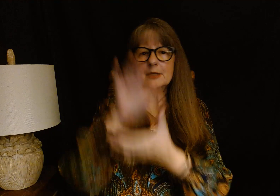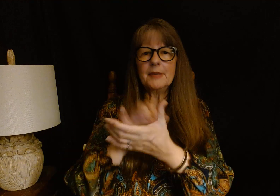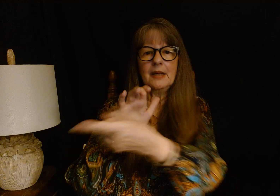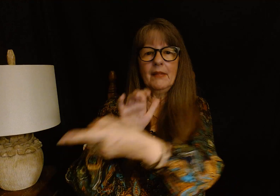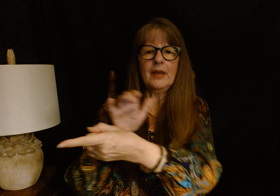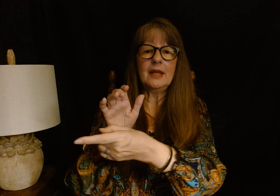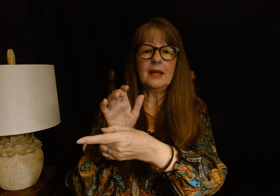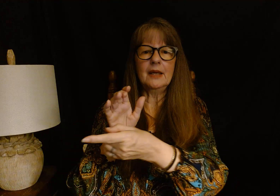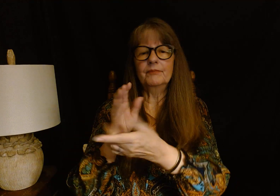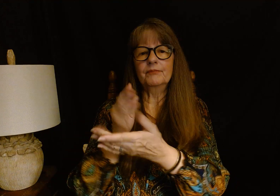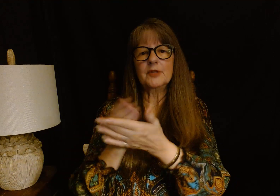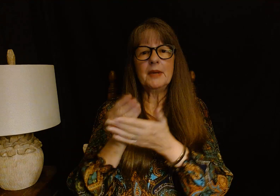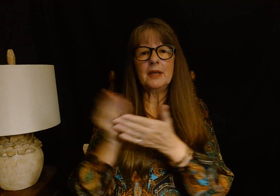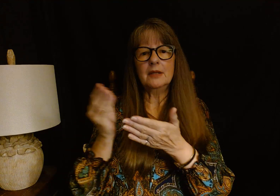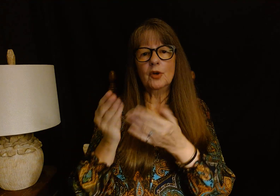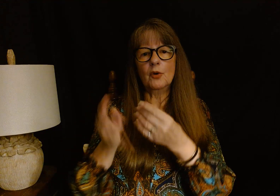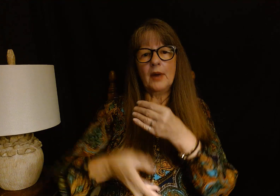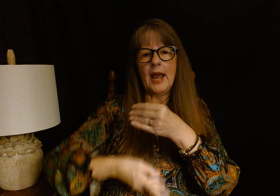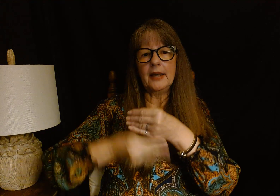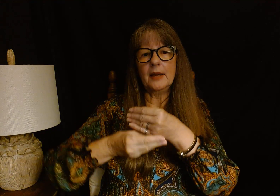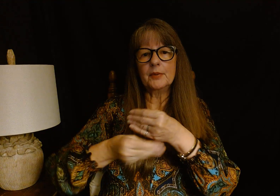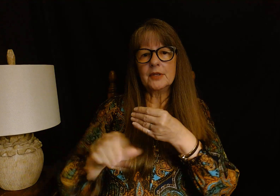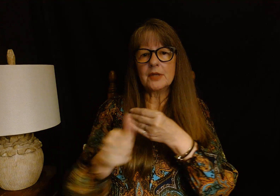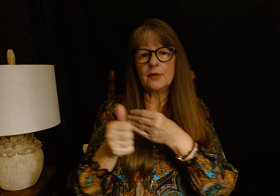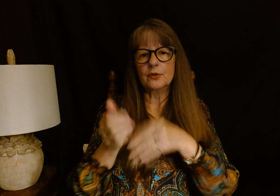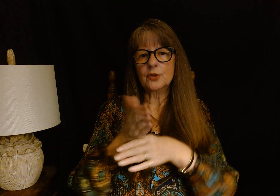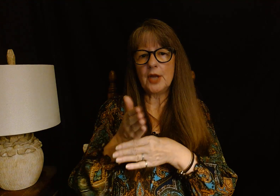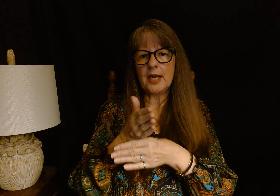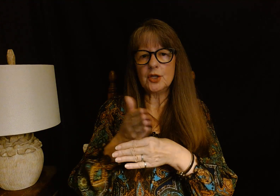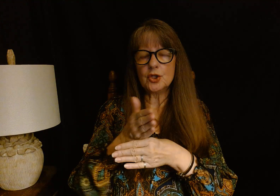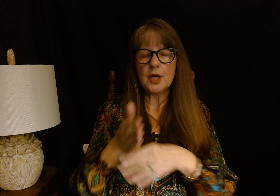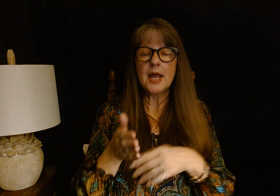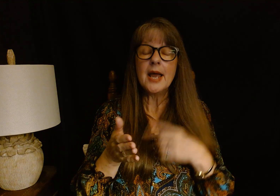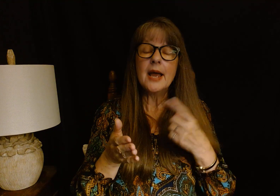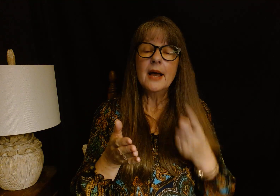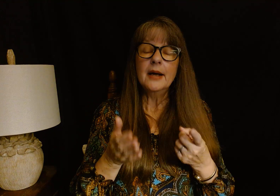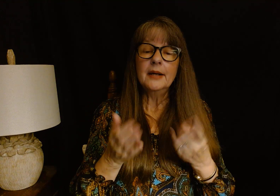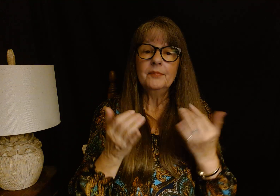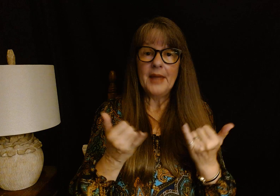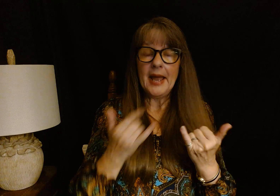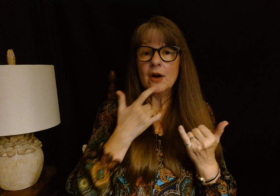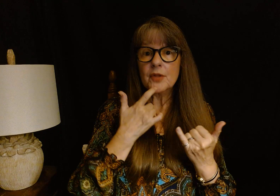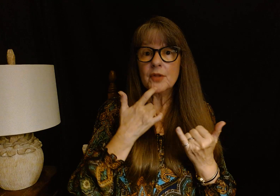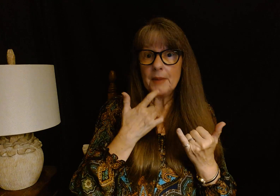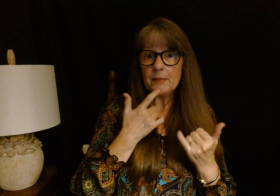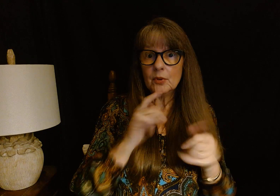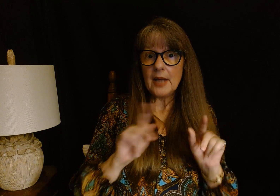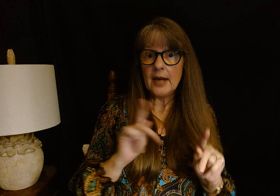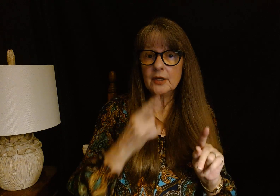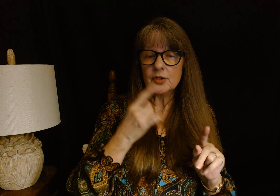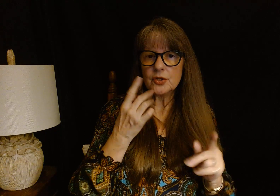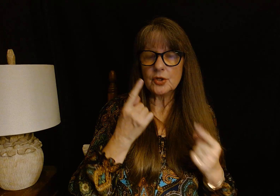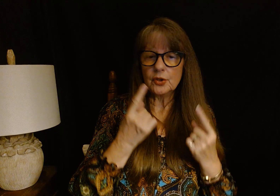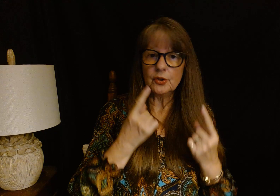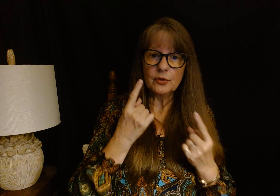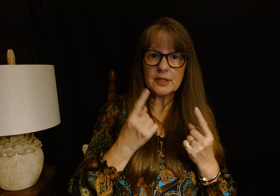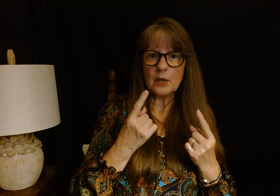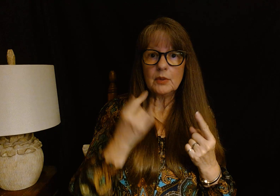husband, and then he can spend it, or add it up with his other change. Now, people are kind of concerned. It's like, well, if we